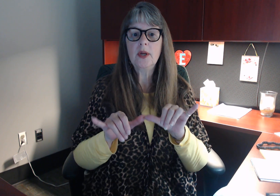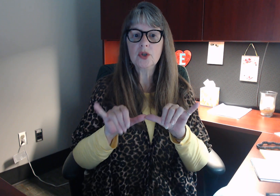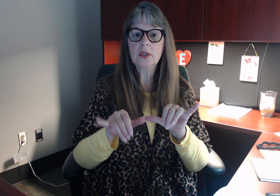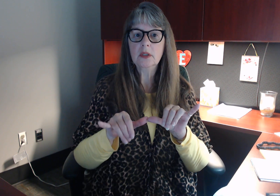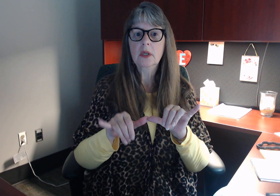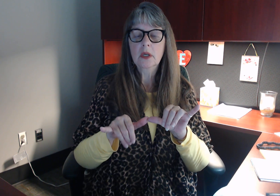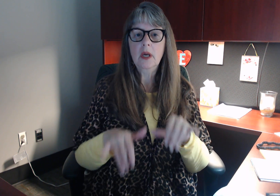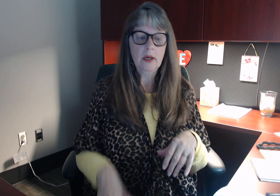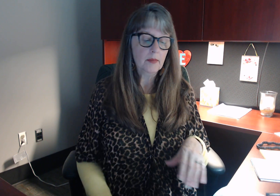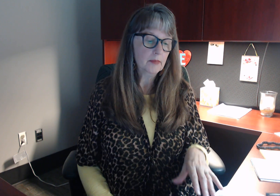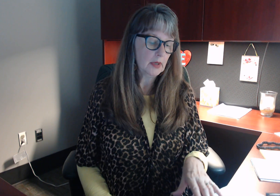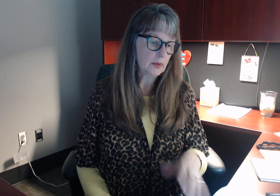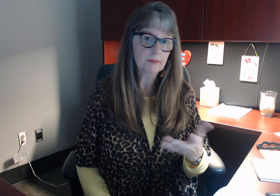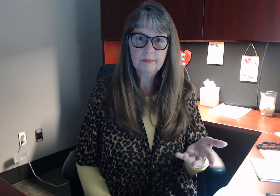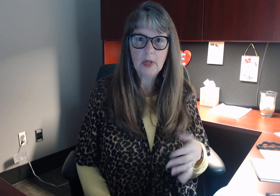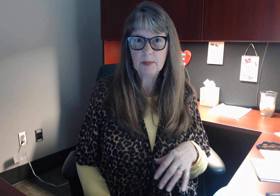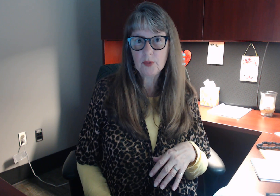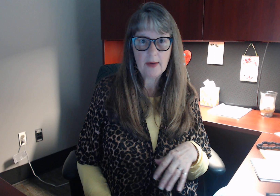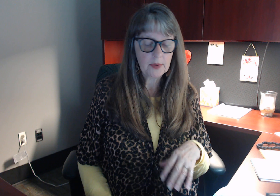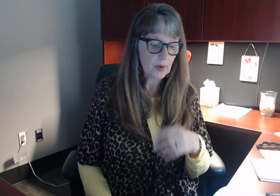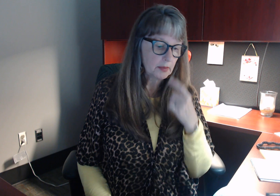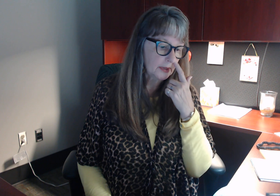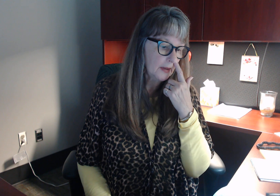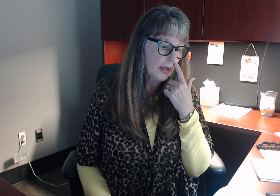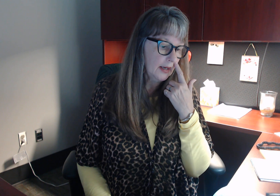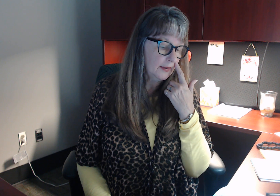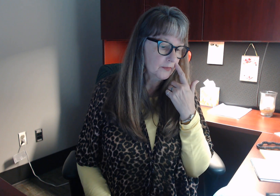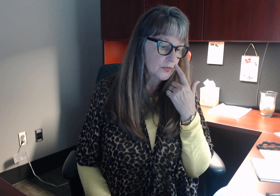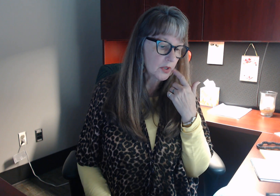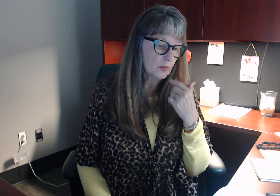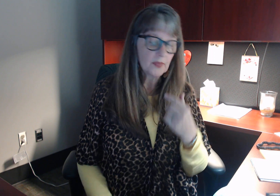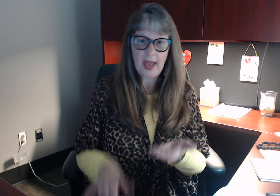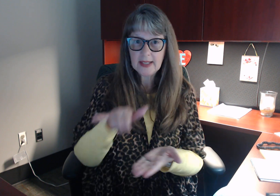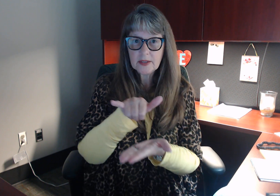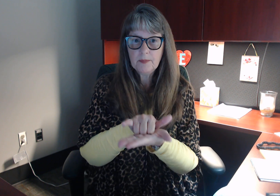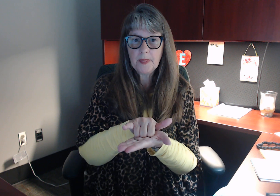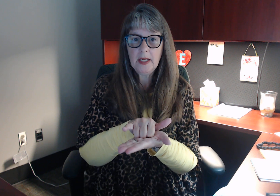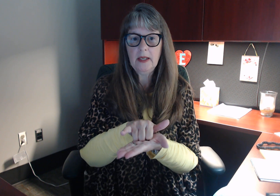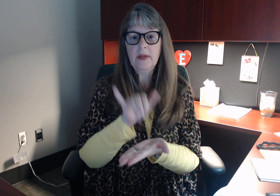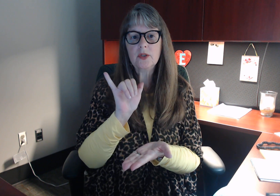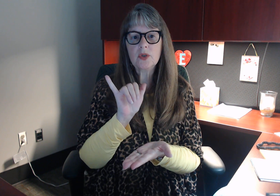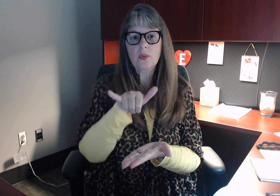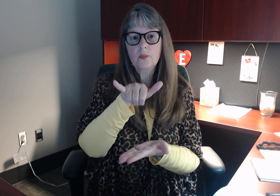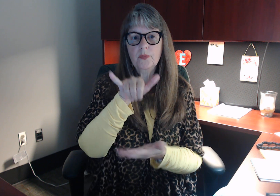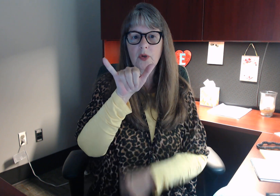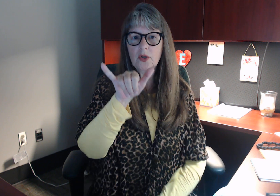situation, it would be drafting probably. So that, and that's, you could do